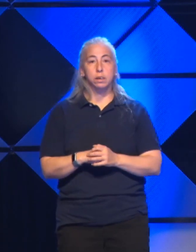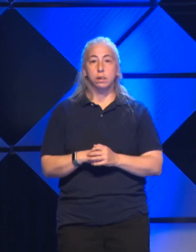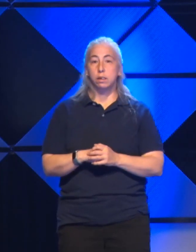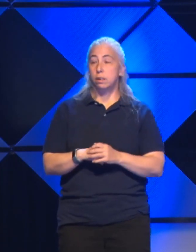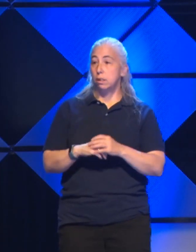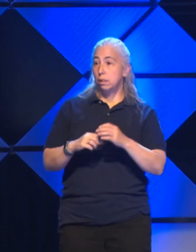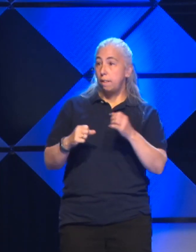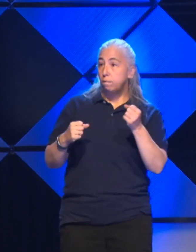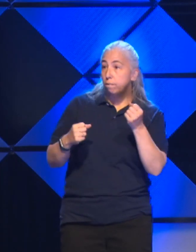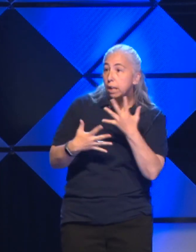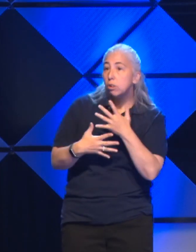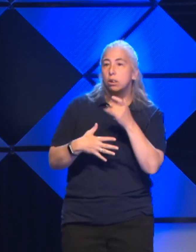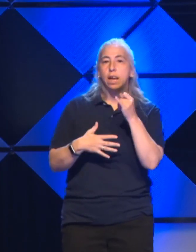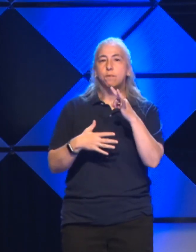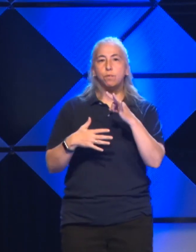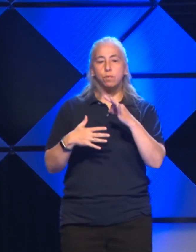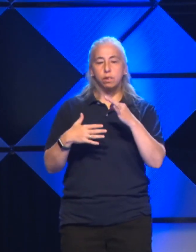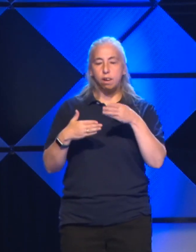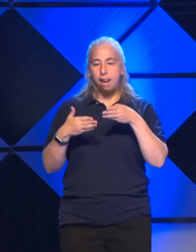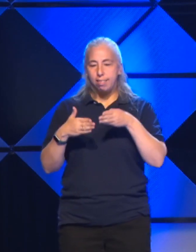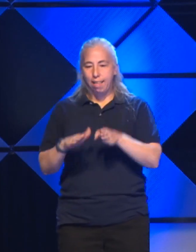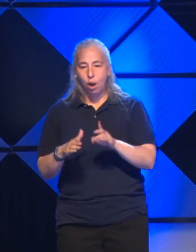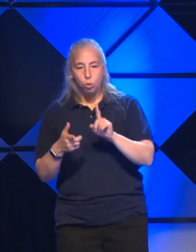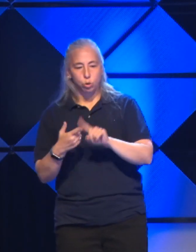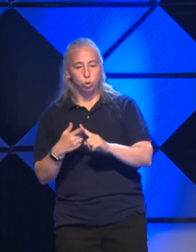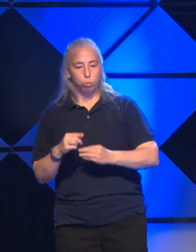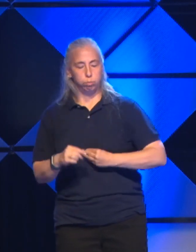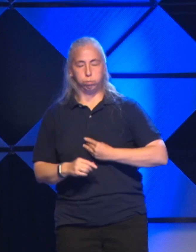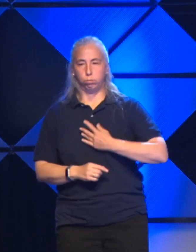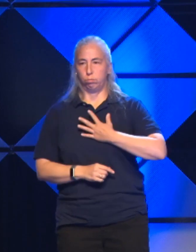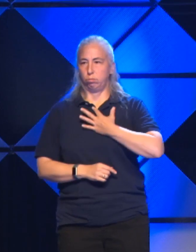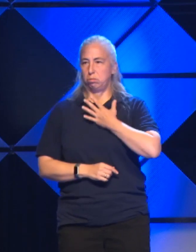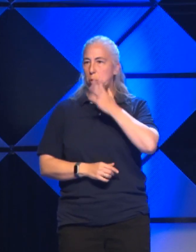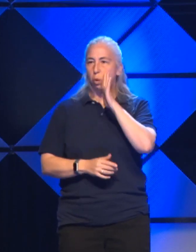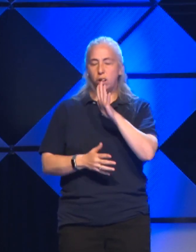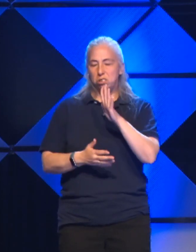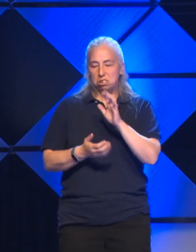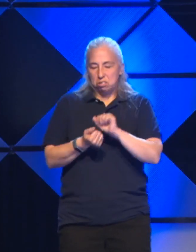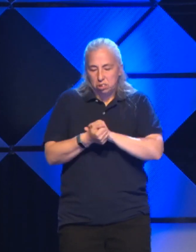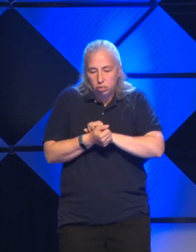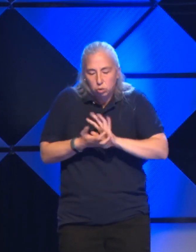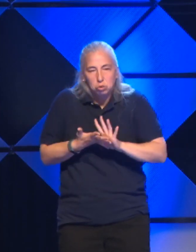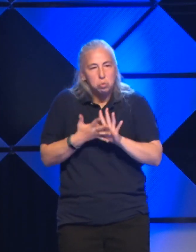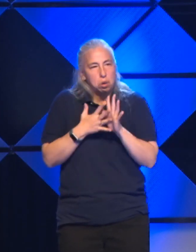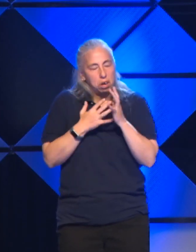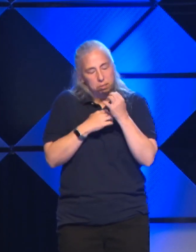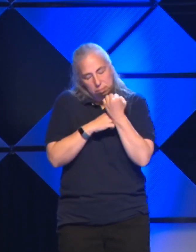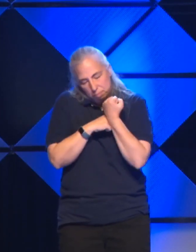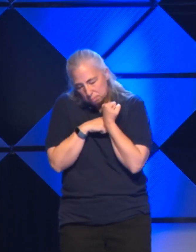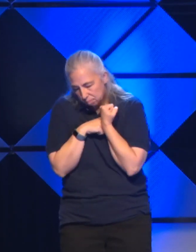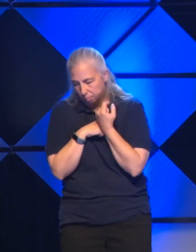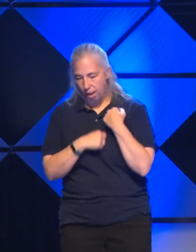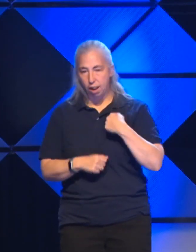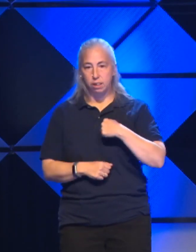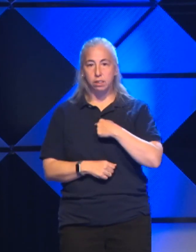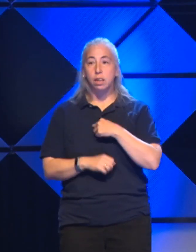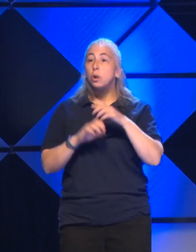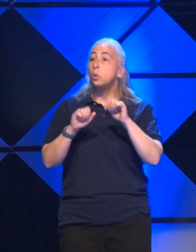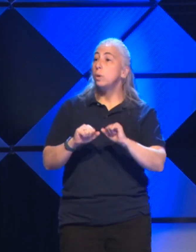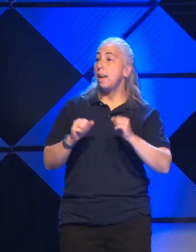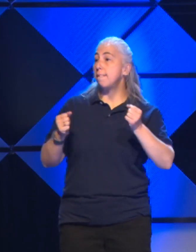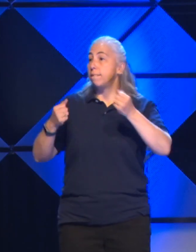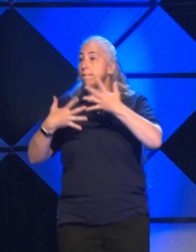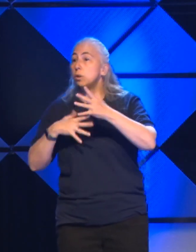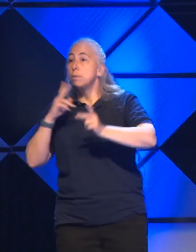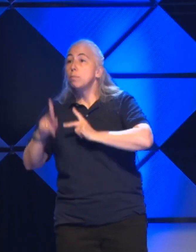us. We can have fear of people, and we can have sometimes fear, a negative fear